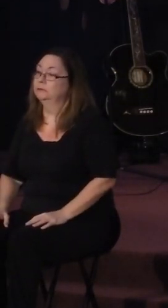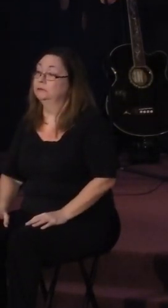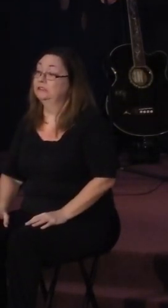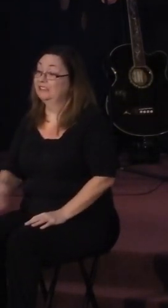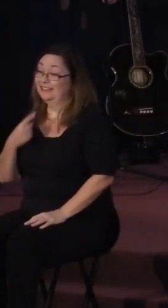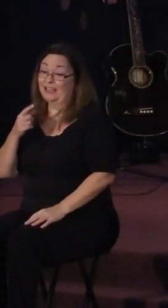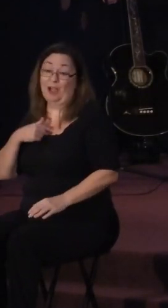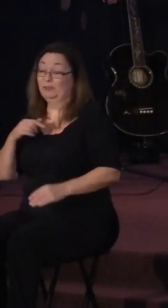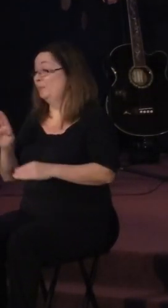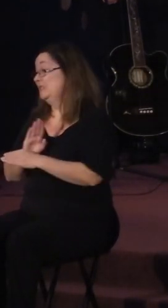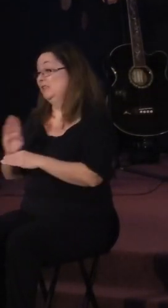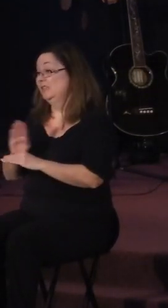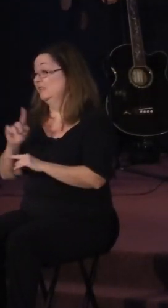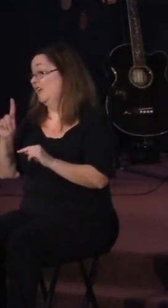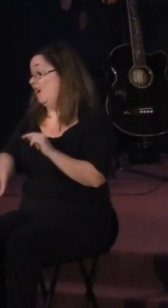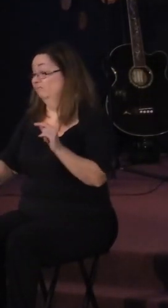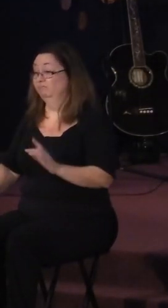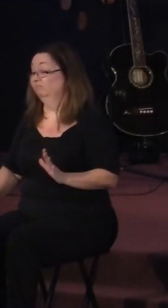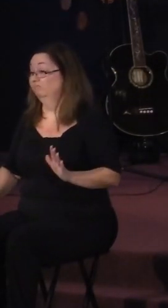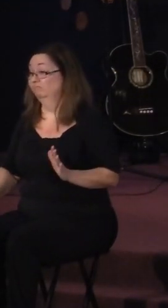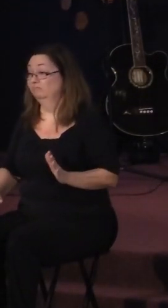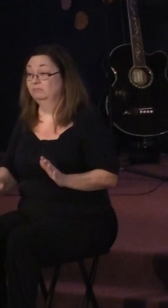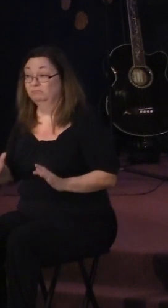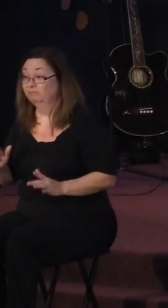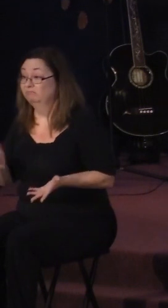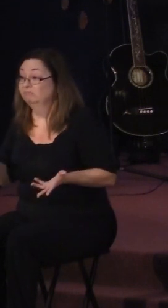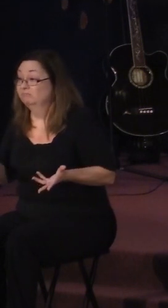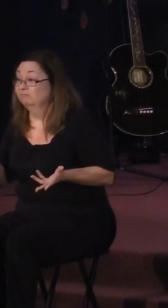You're going to say, I'm too busy?